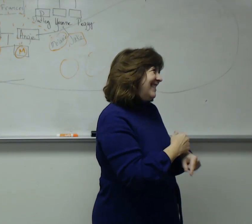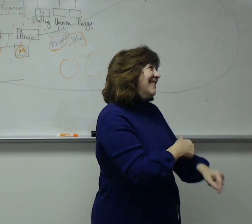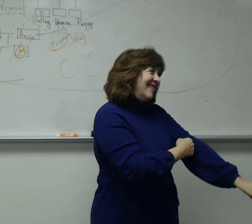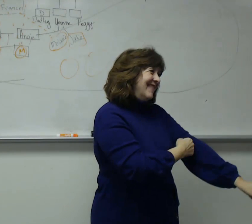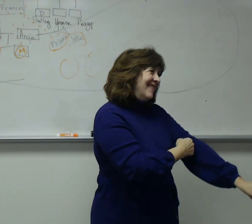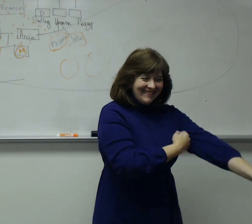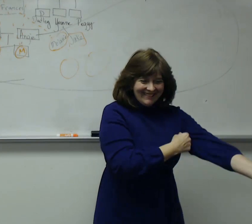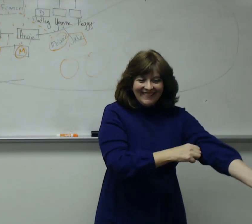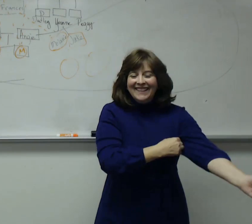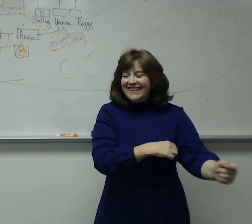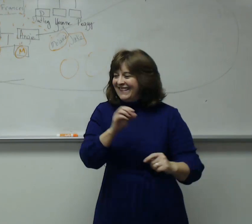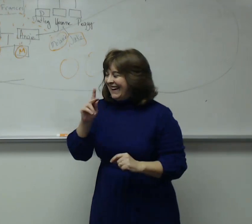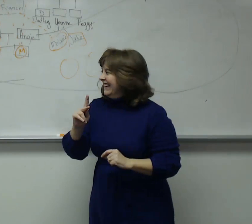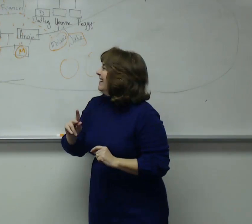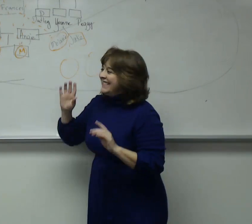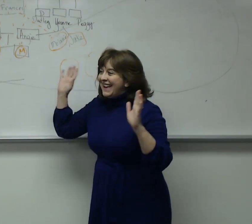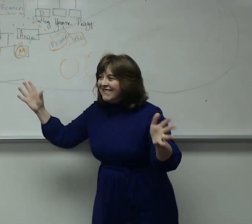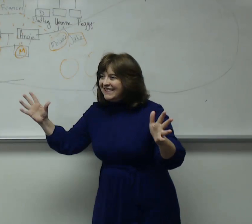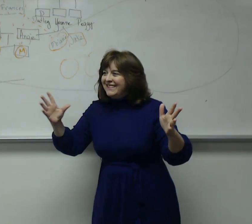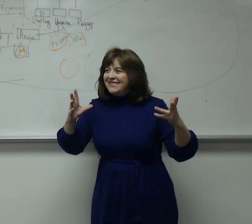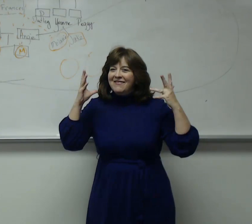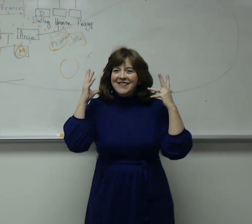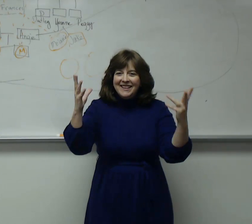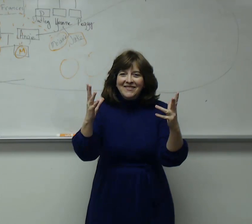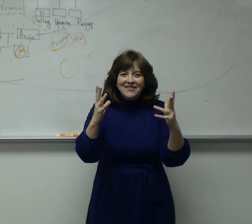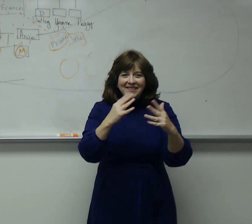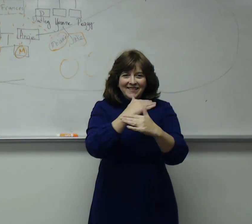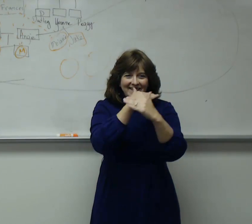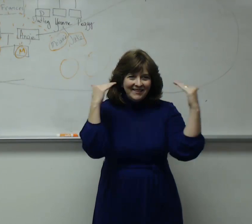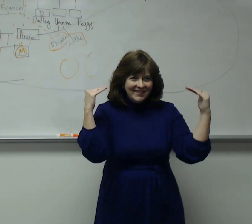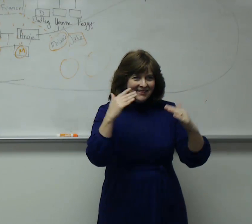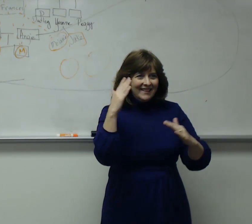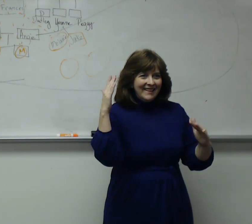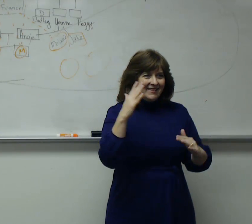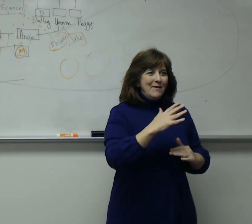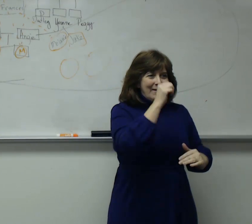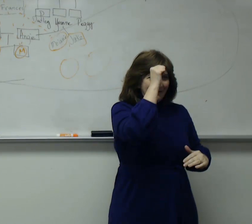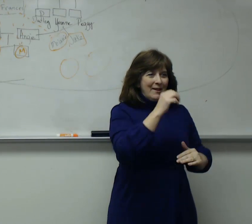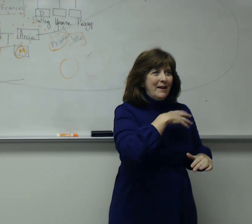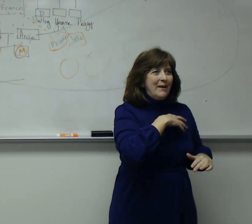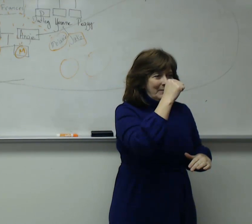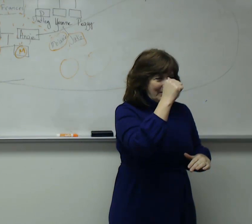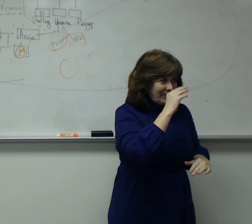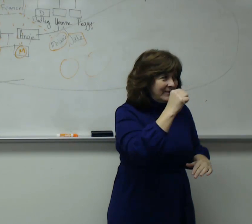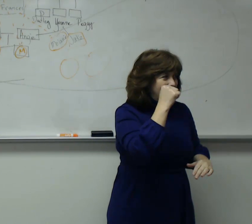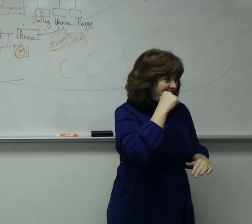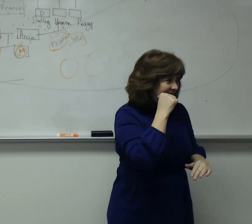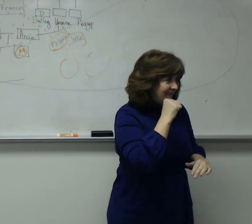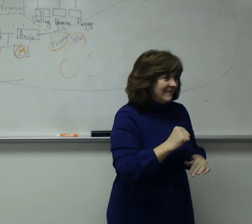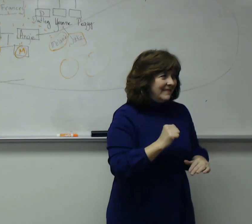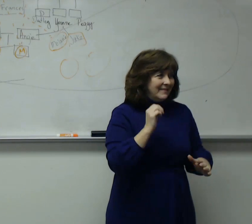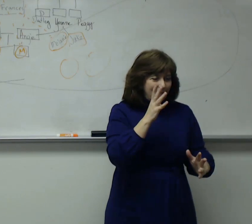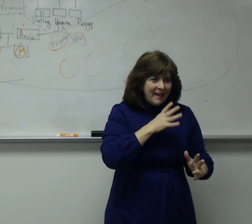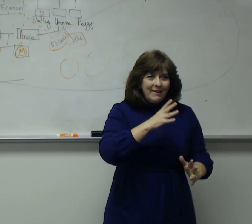I'm right too. Okay, that was it. It's like we didn't even do the gender thing, the male, female, boys, girls, man,